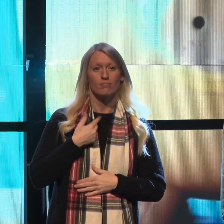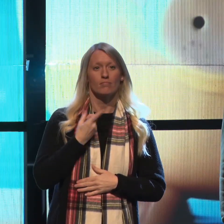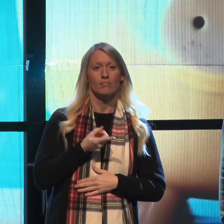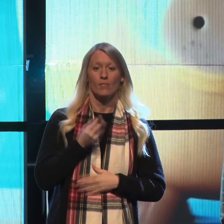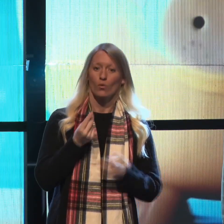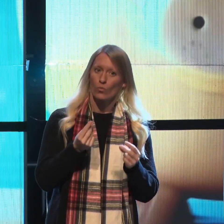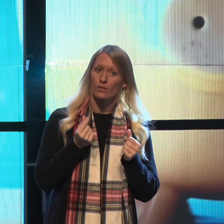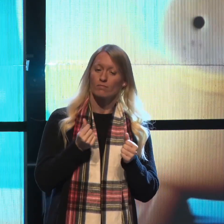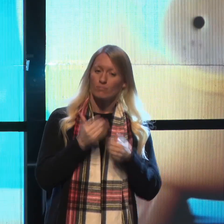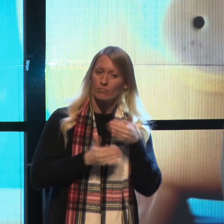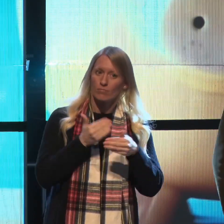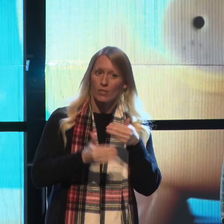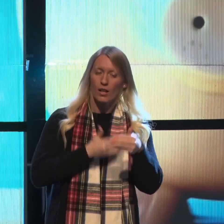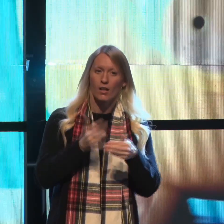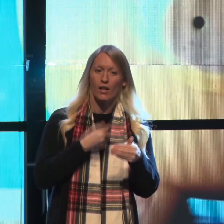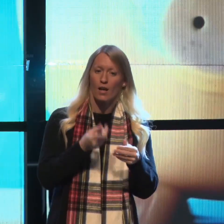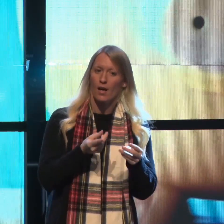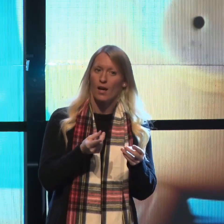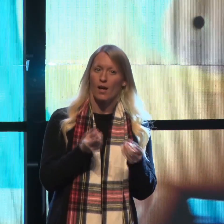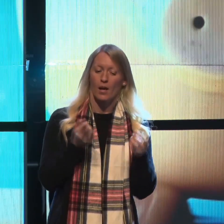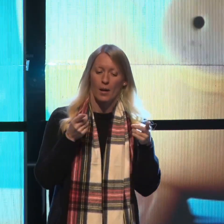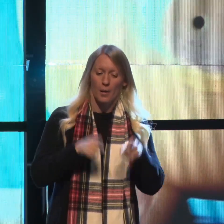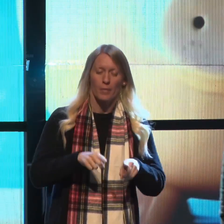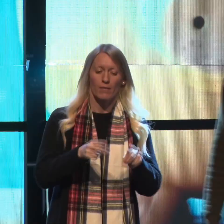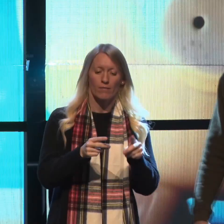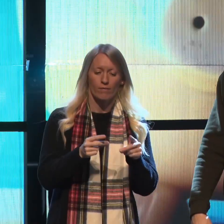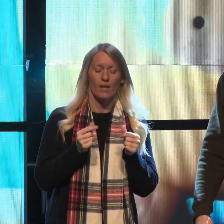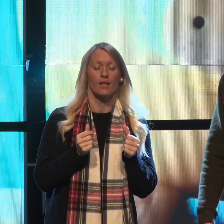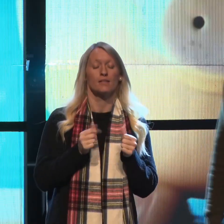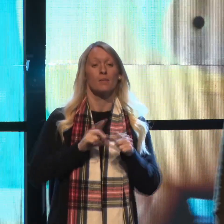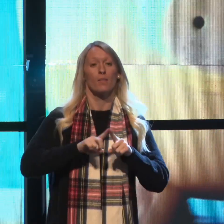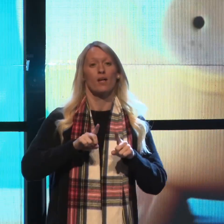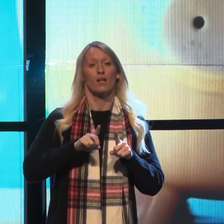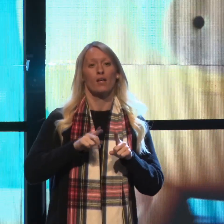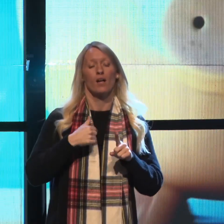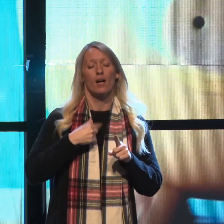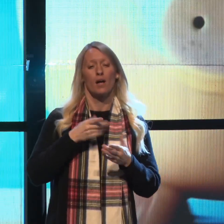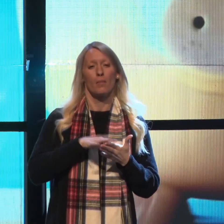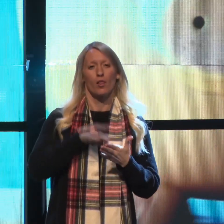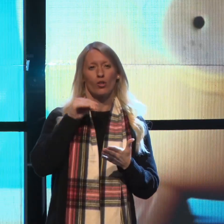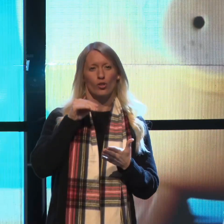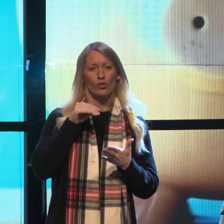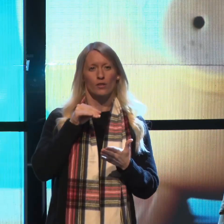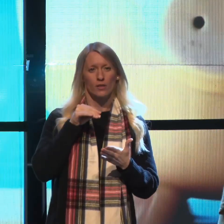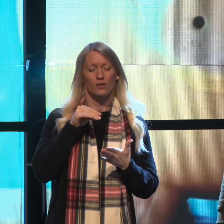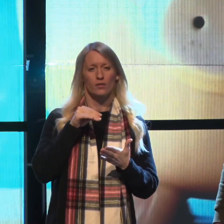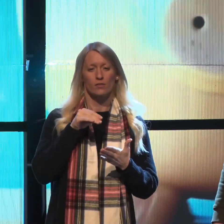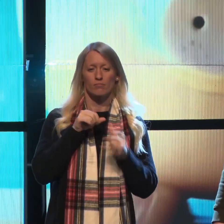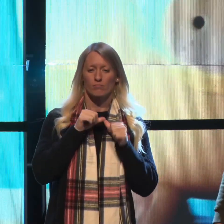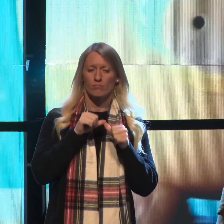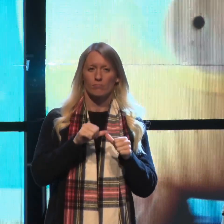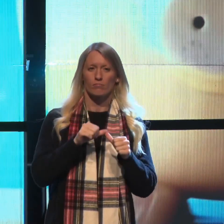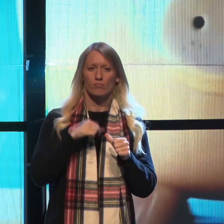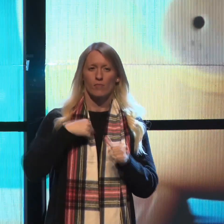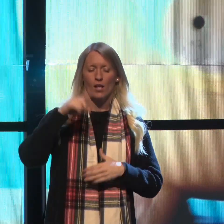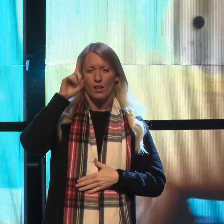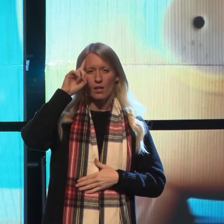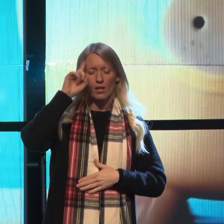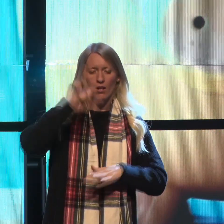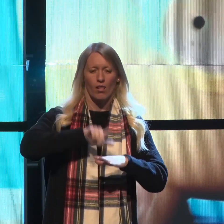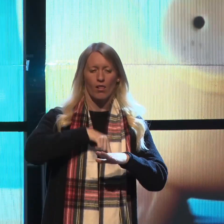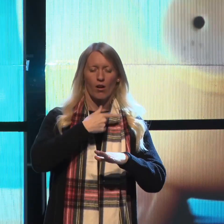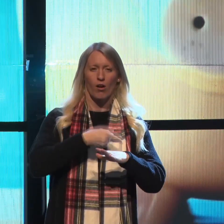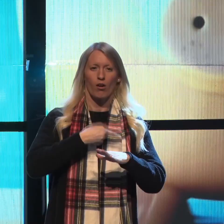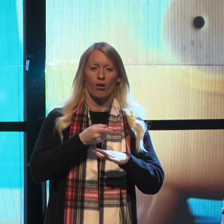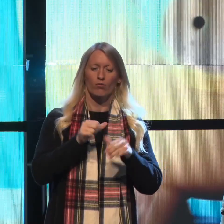want to move quick and I want everything to happen fast. But what I'm learning and what I've learned is that you got to think the long game